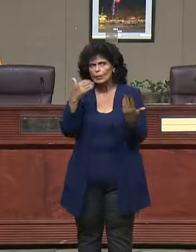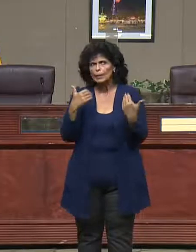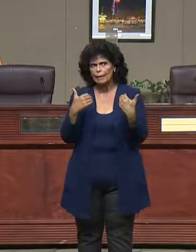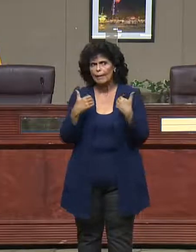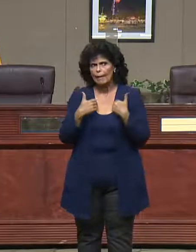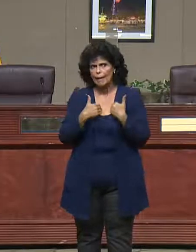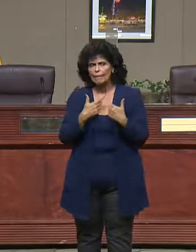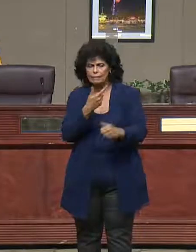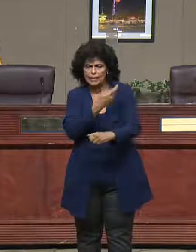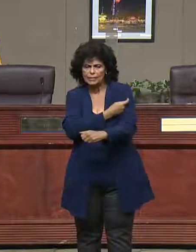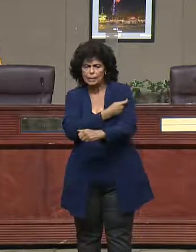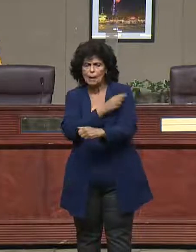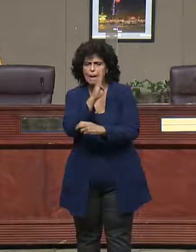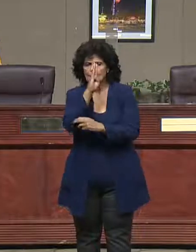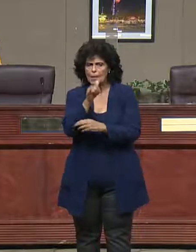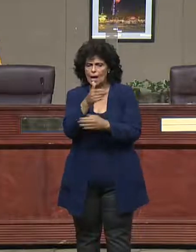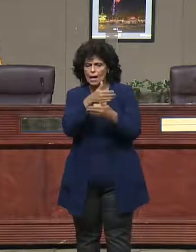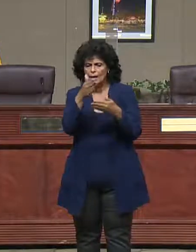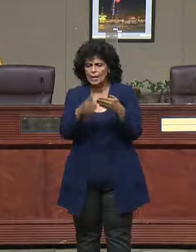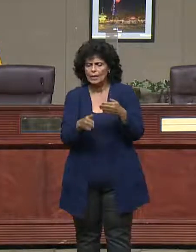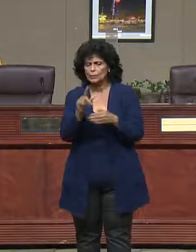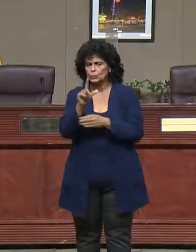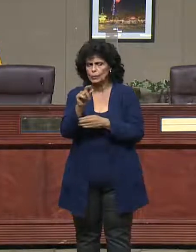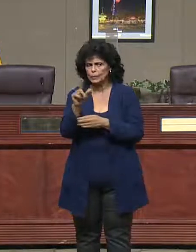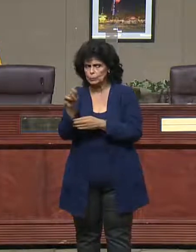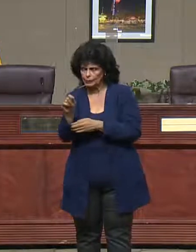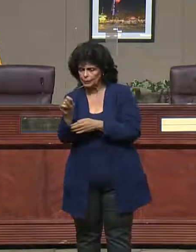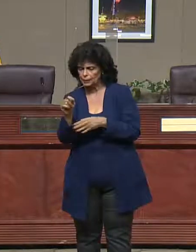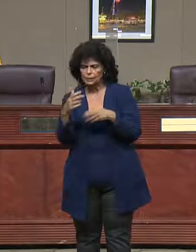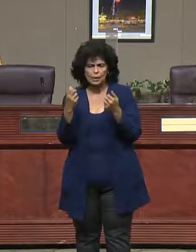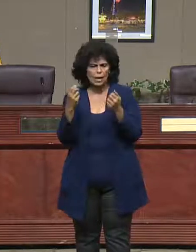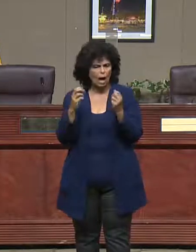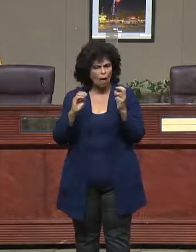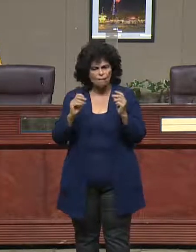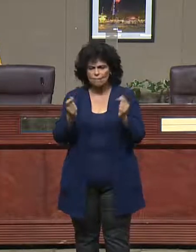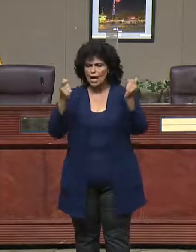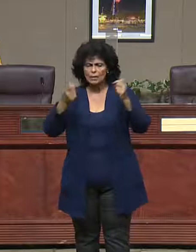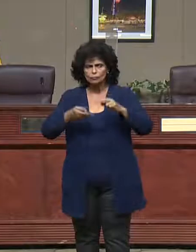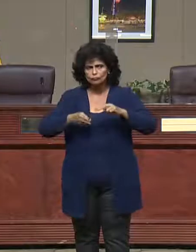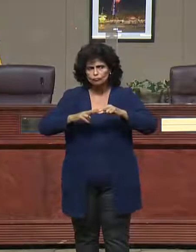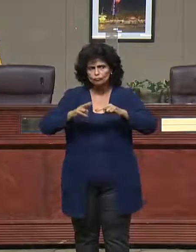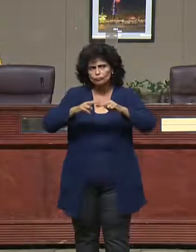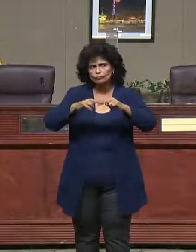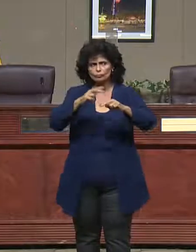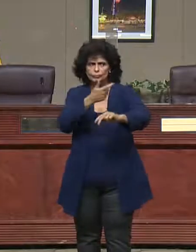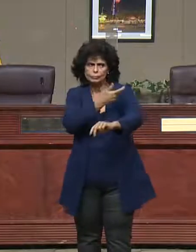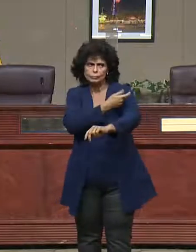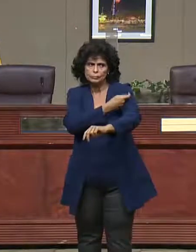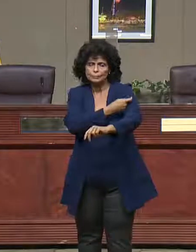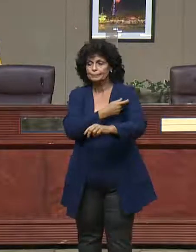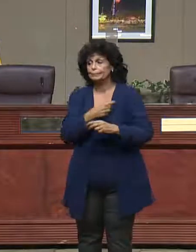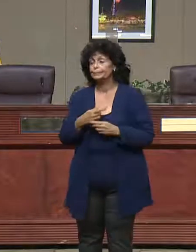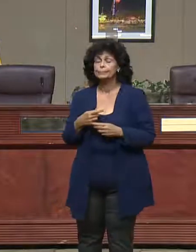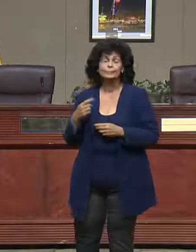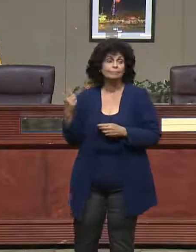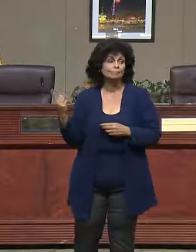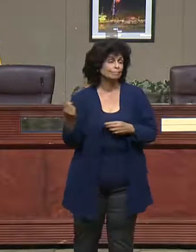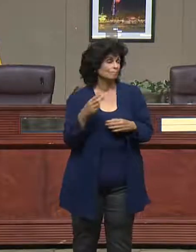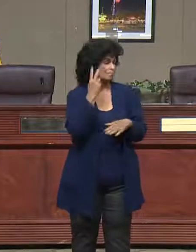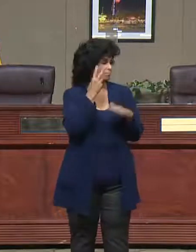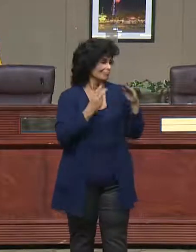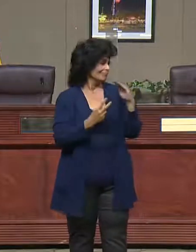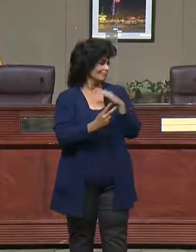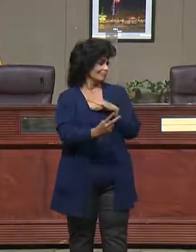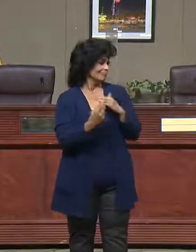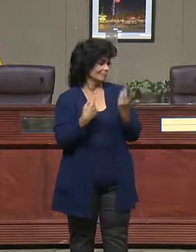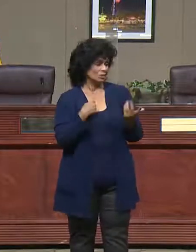How quickly do you expect those efforts to ramp up in the new year? So I don't know those projections really.